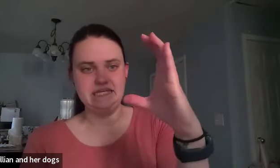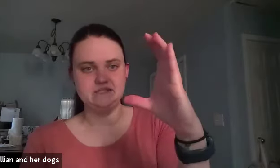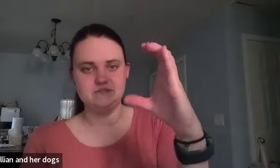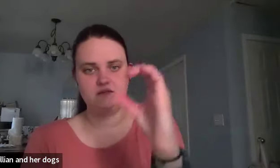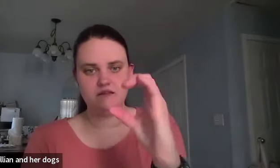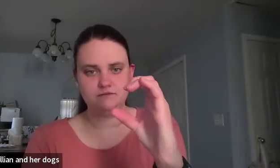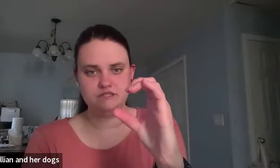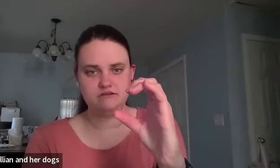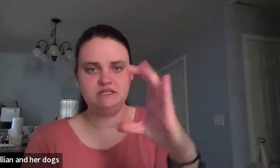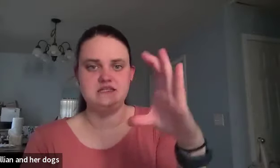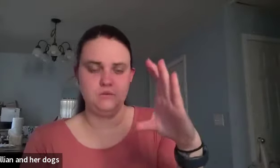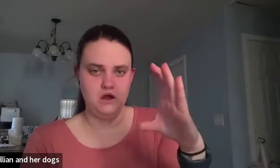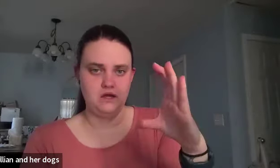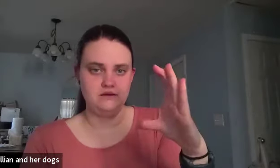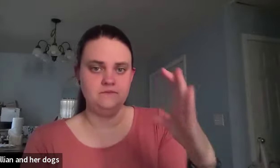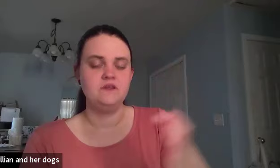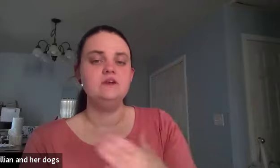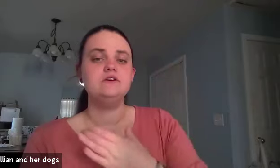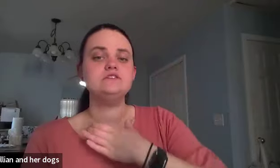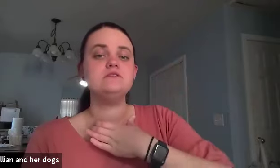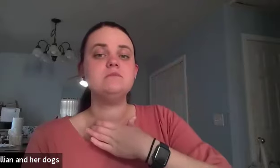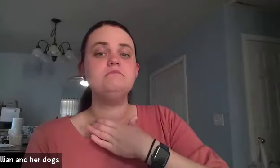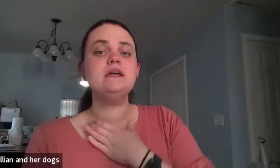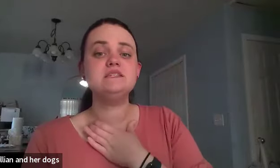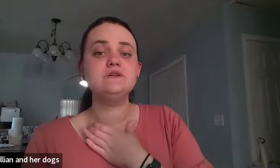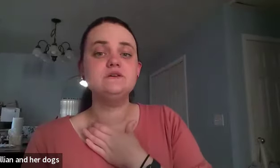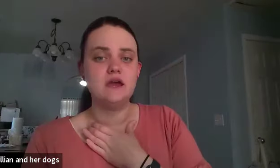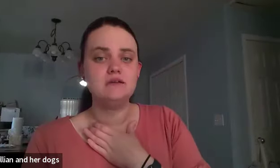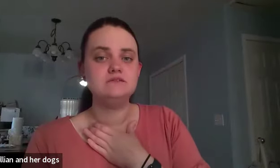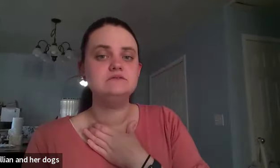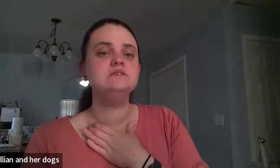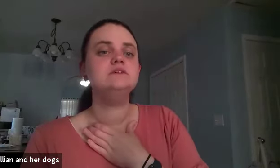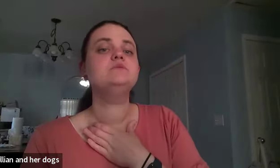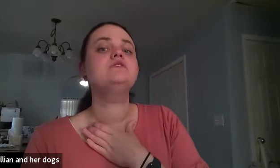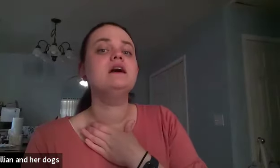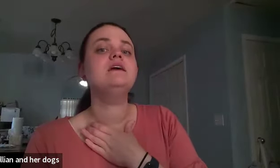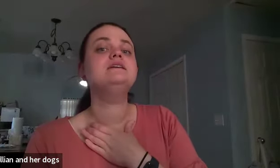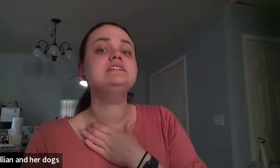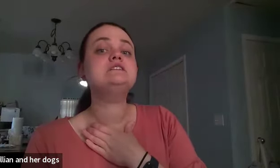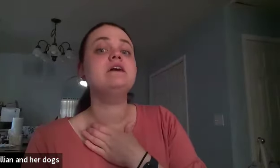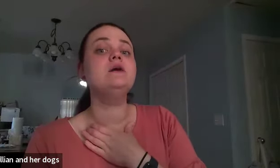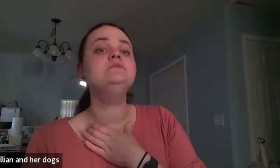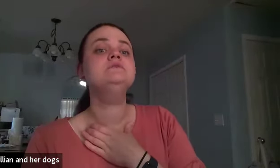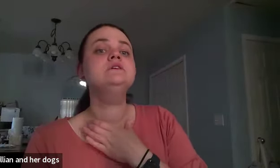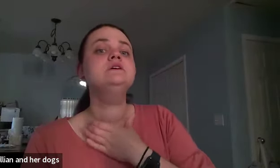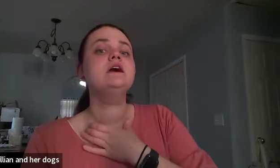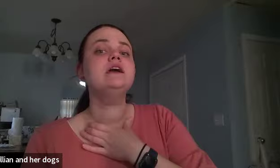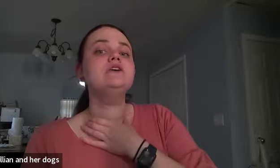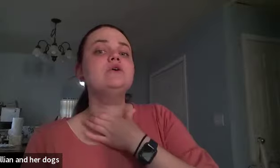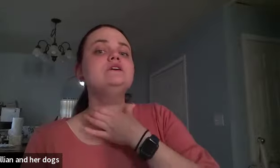C. So it's not like a full down C, it's like wide. You're going to start at the base of your neck with your head kind of tilted up, and you're going